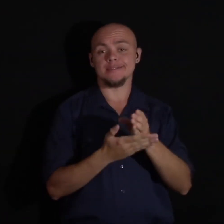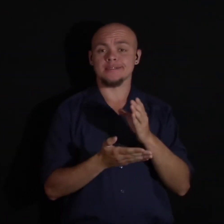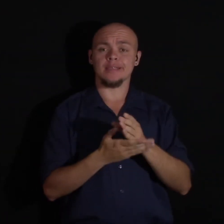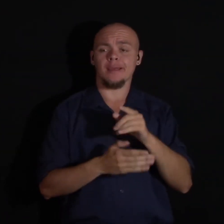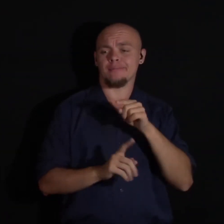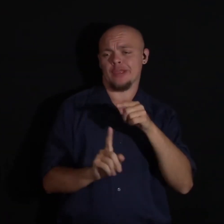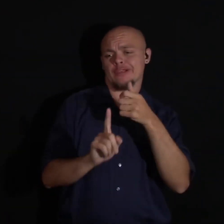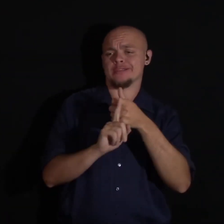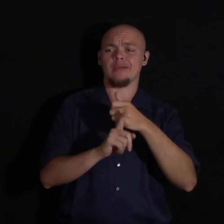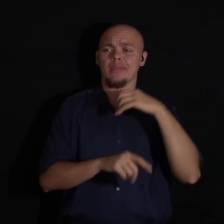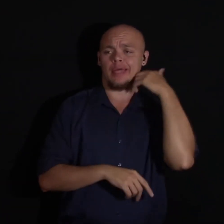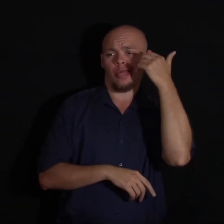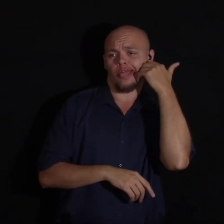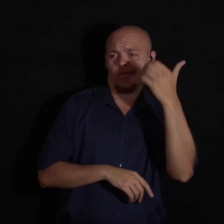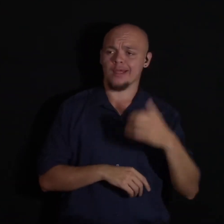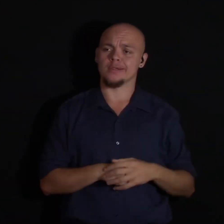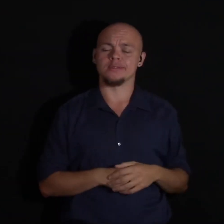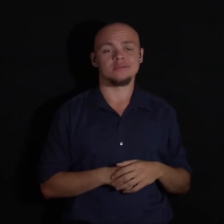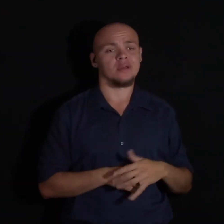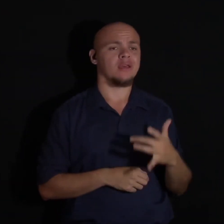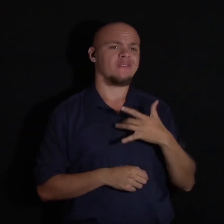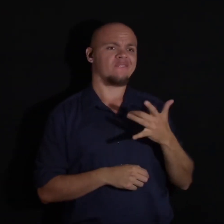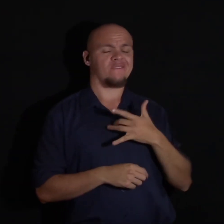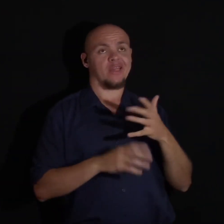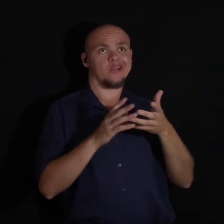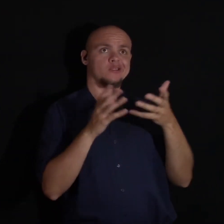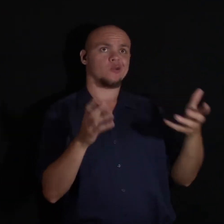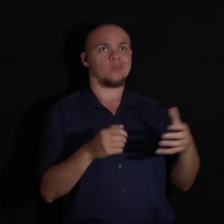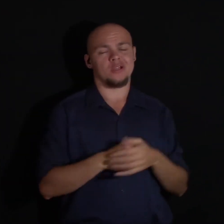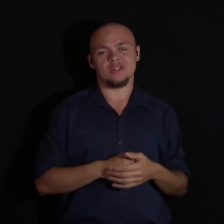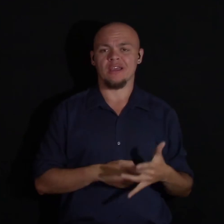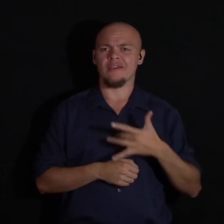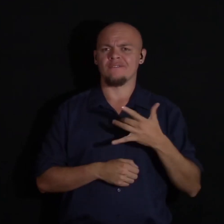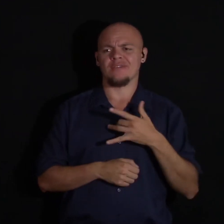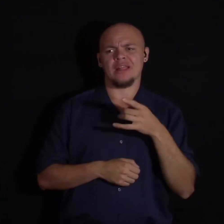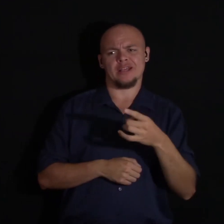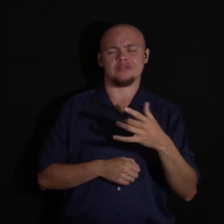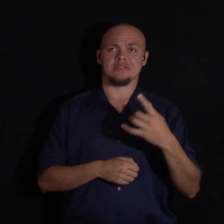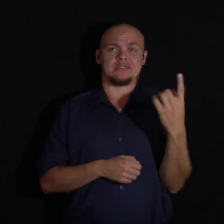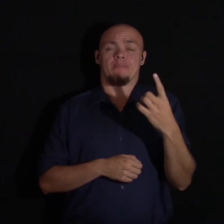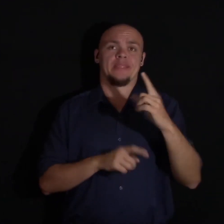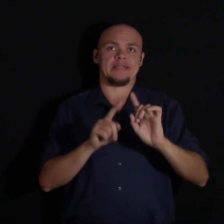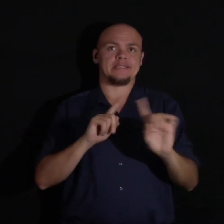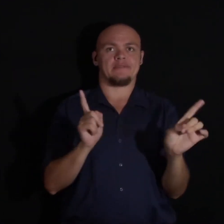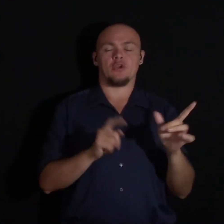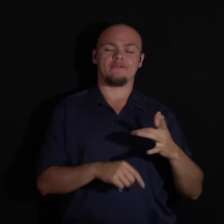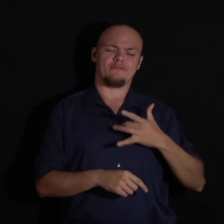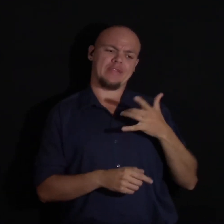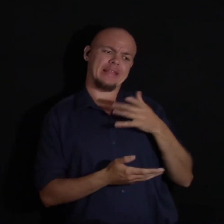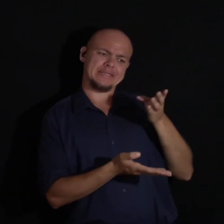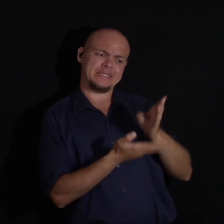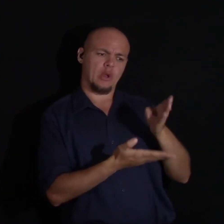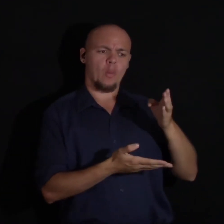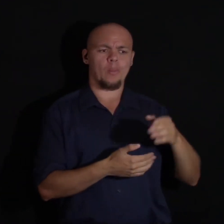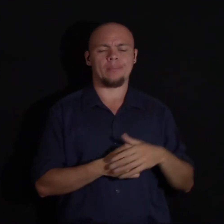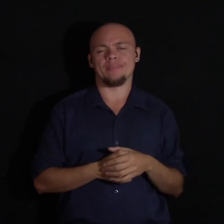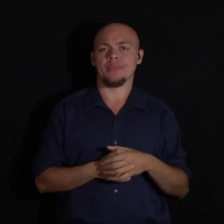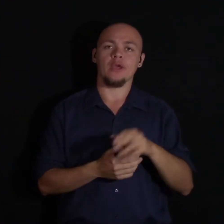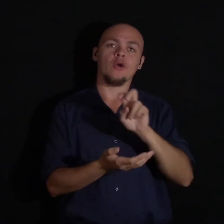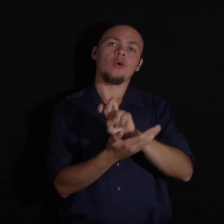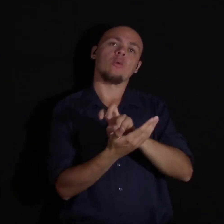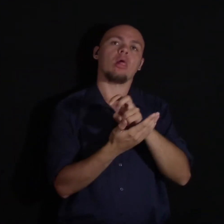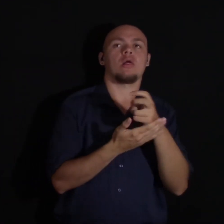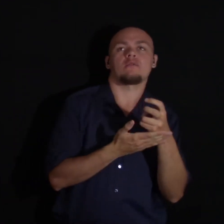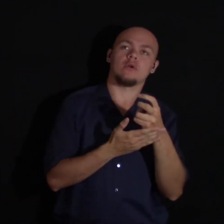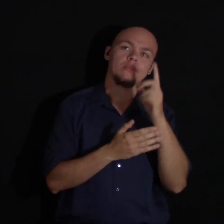slut. Stop feeling so much. Act like you're feeling something else. Just stop feeling. Roll over and pretend